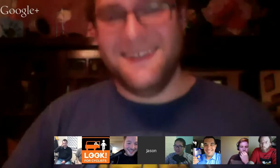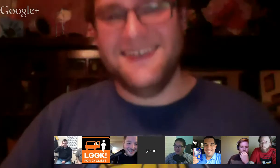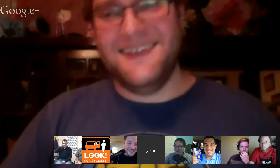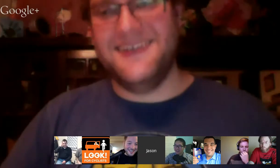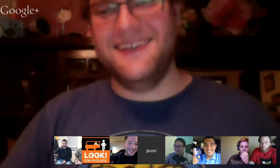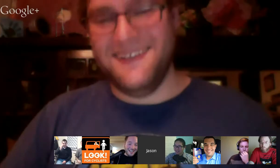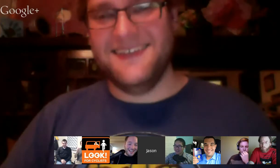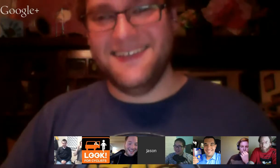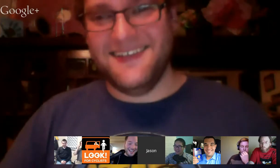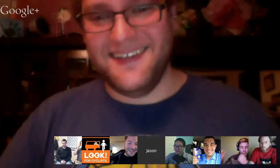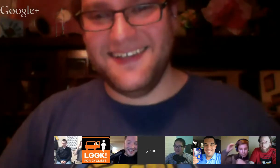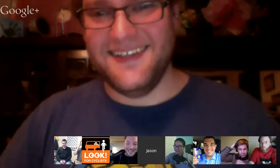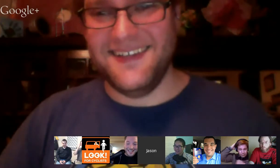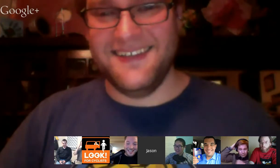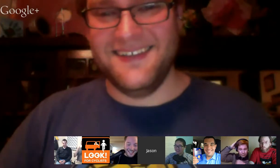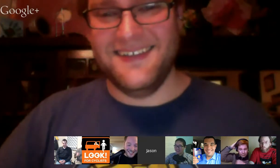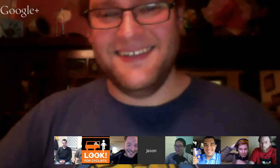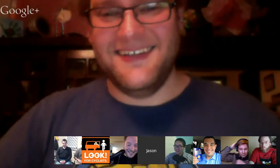Yes.